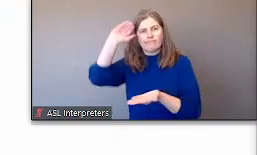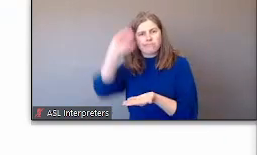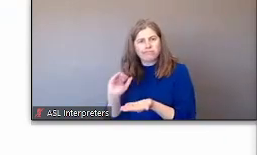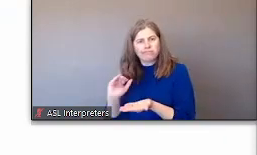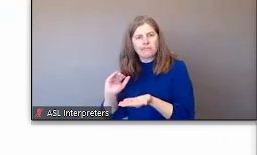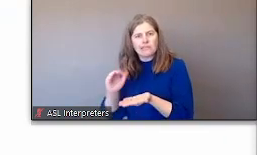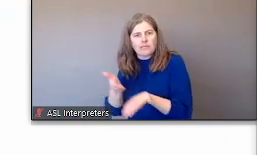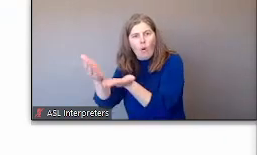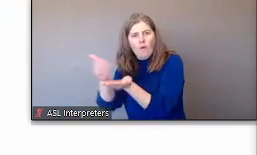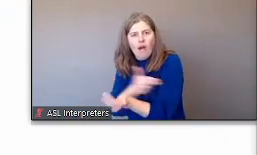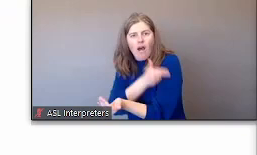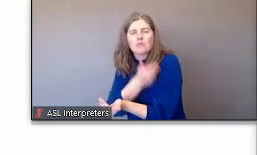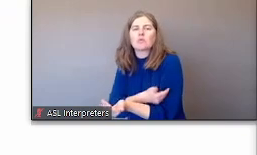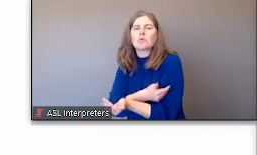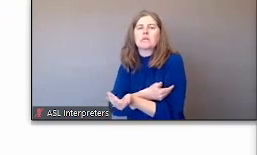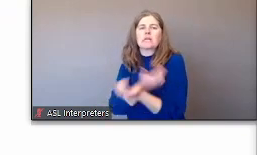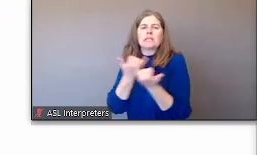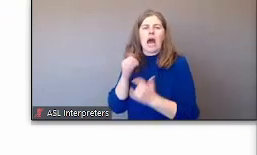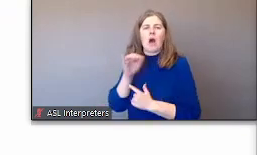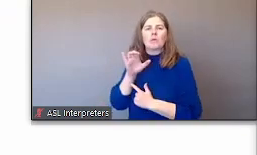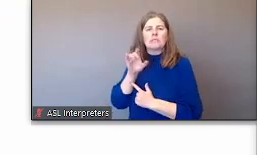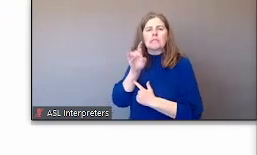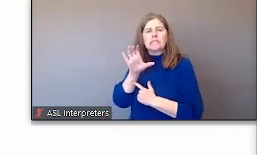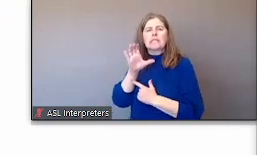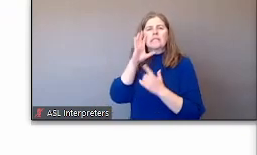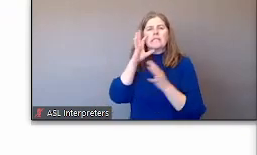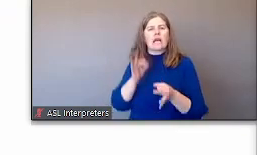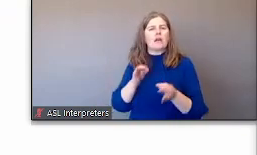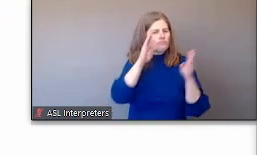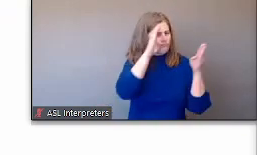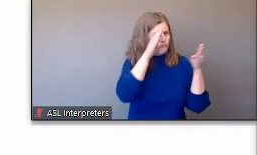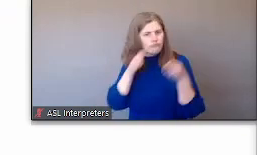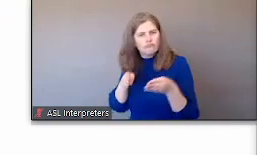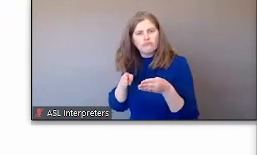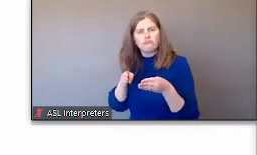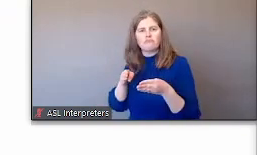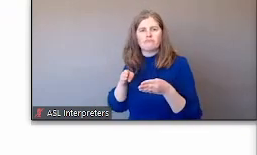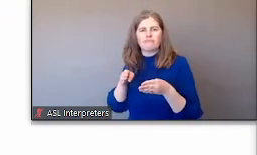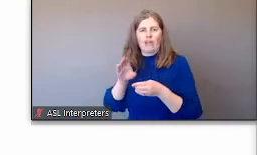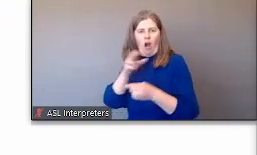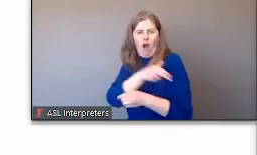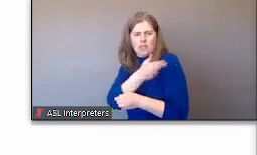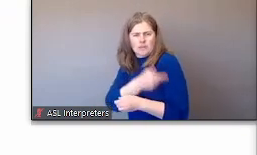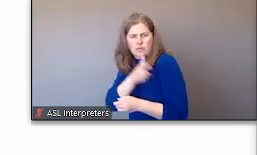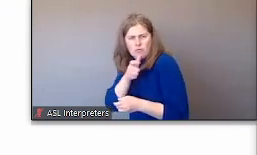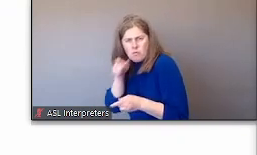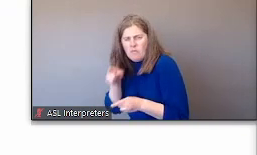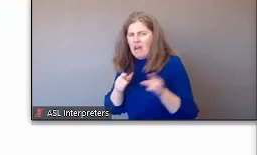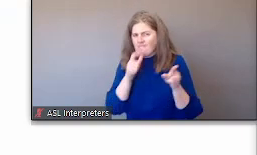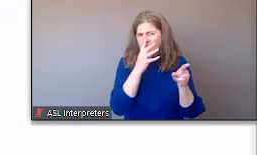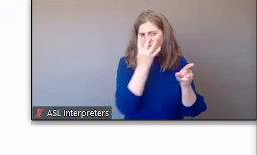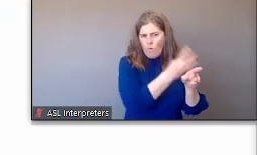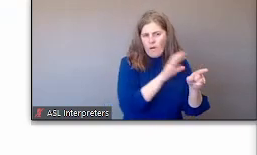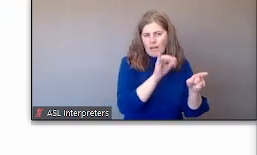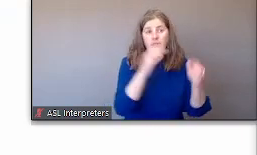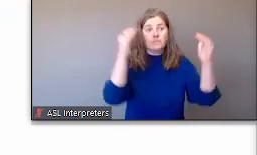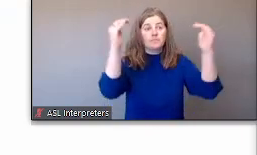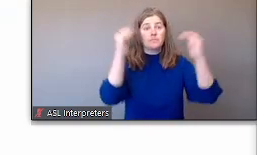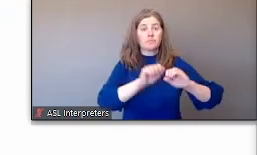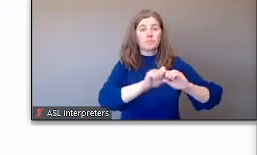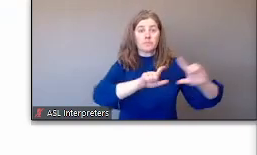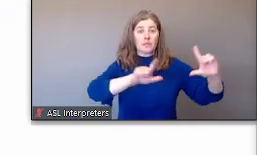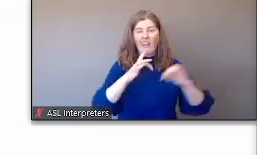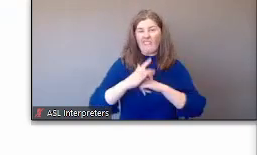CDC is now moving away, as we have, from just strictly looking at cases. So the next slide, this is available on